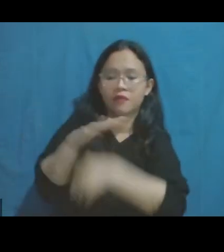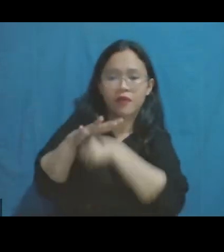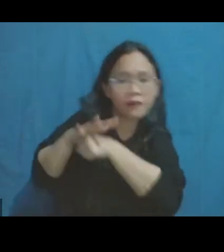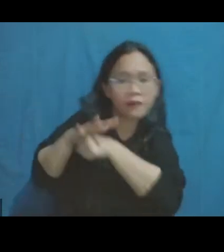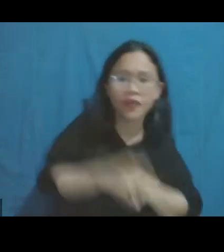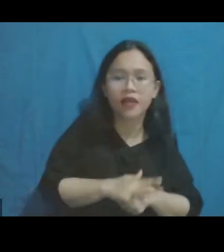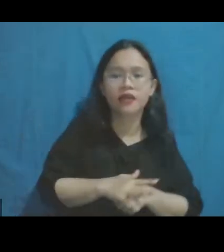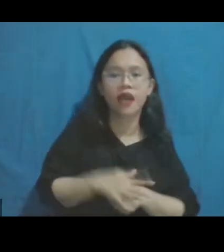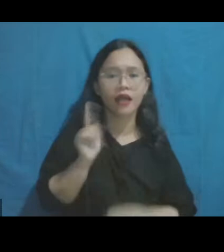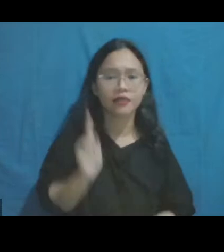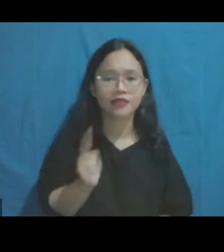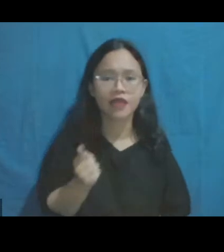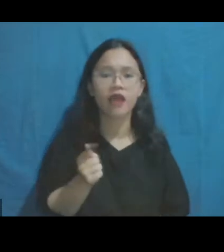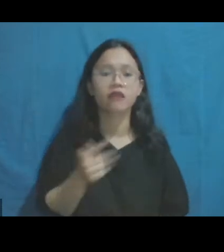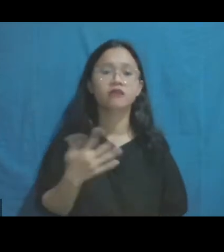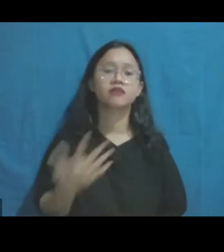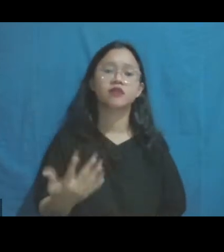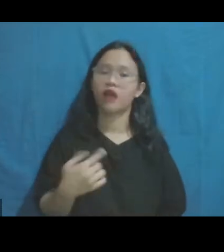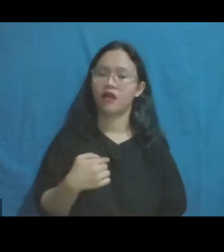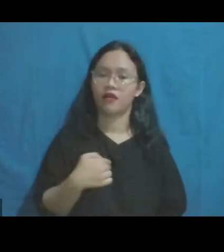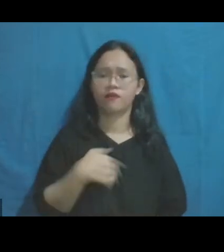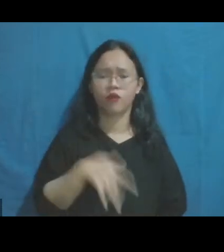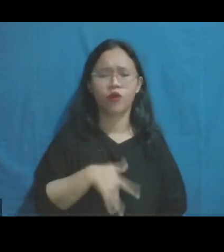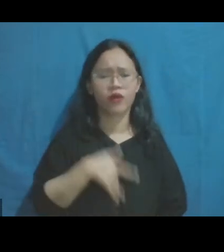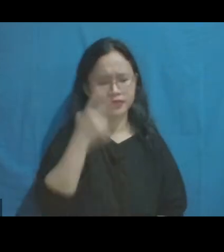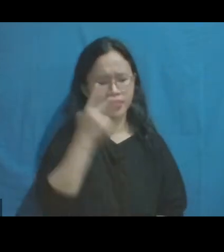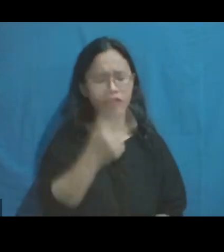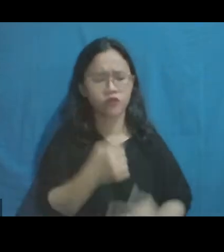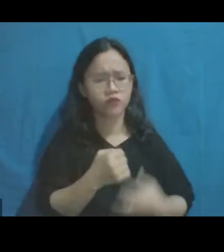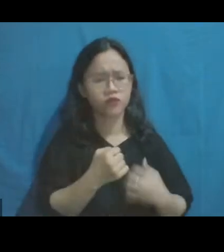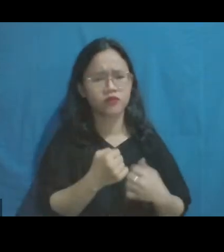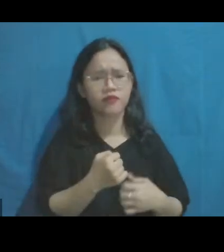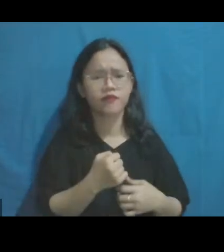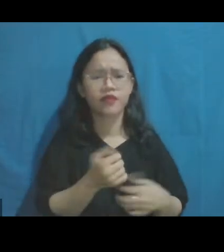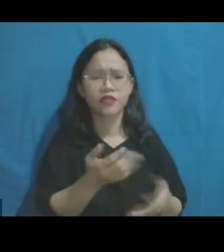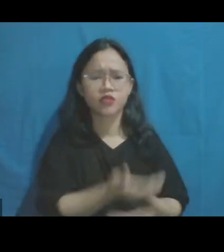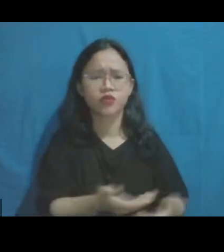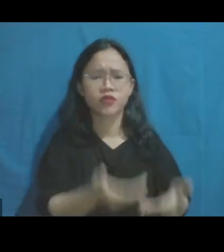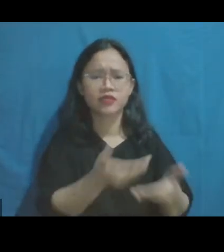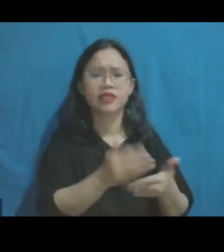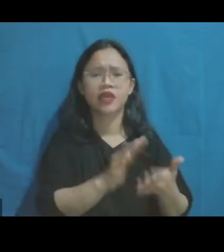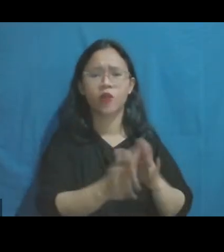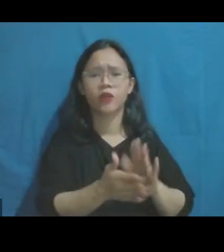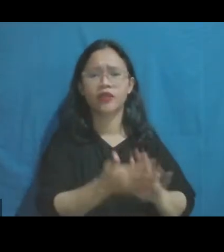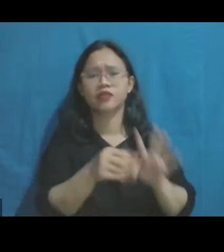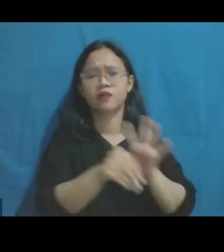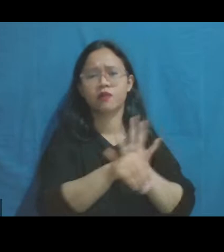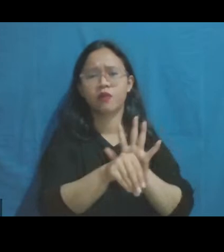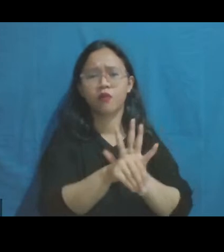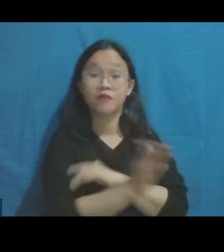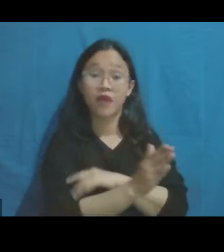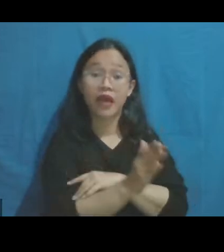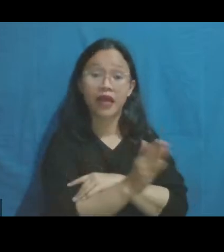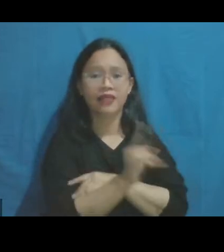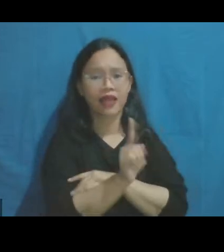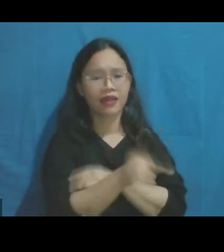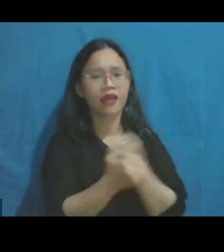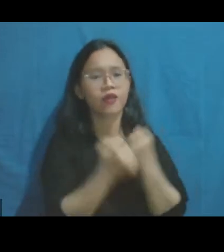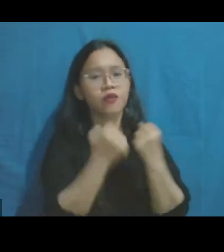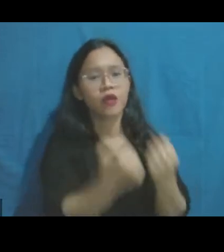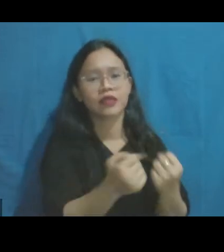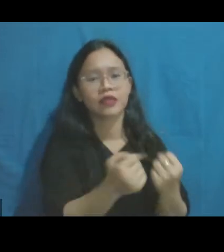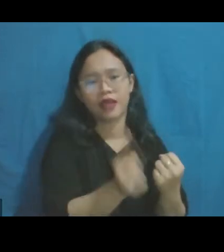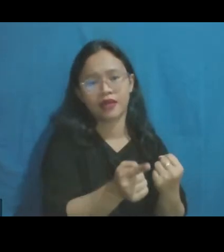That I think is very strong in West Papuan community right now. And I think if you see